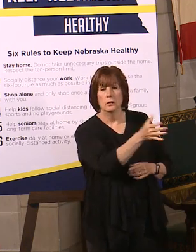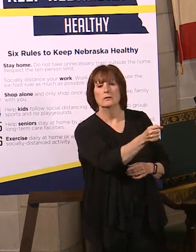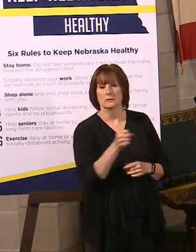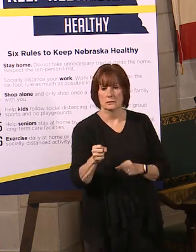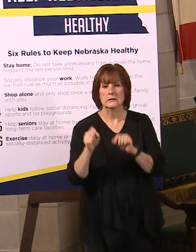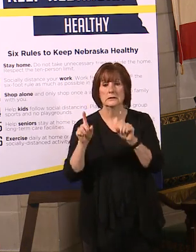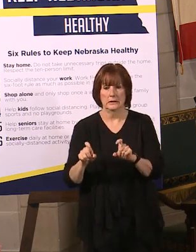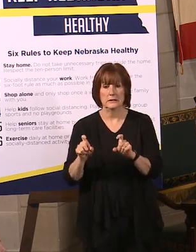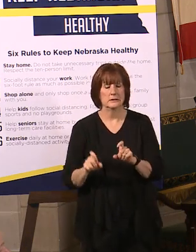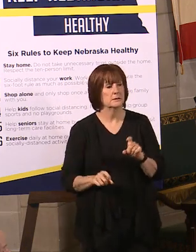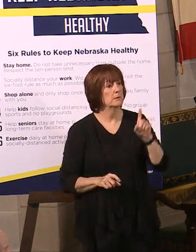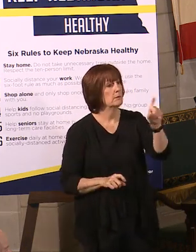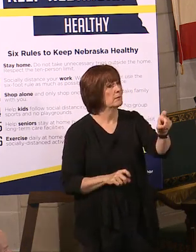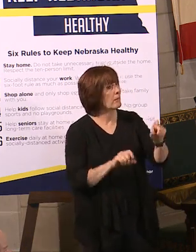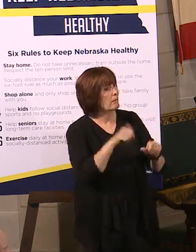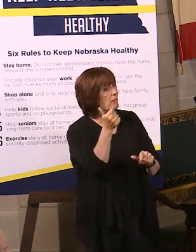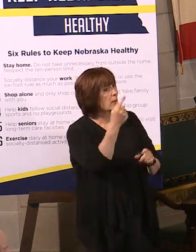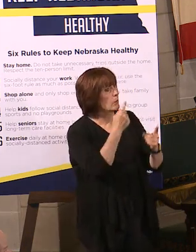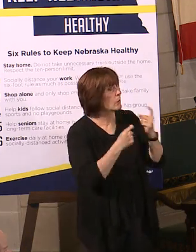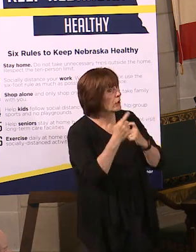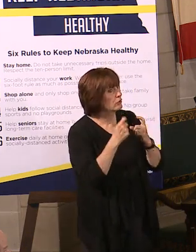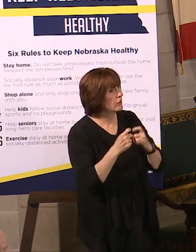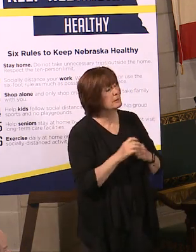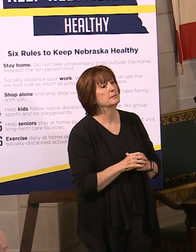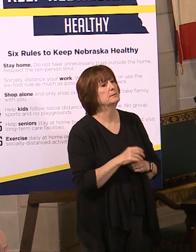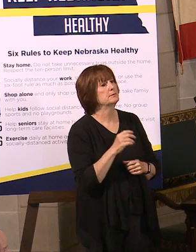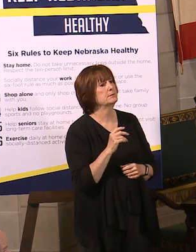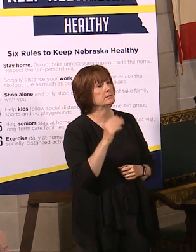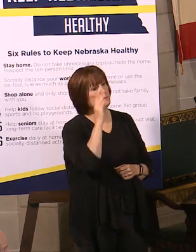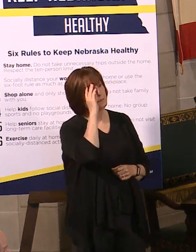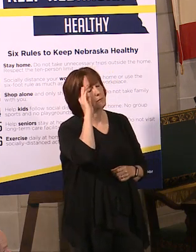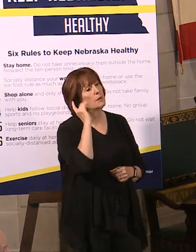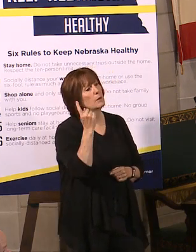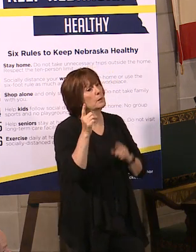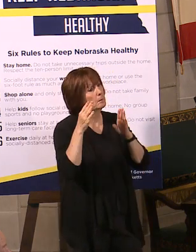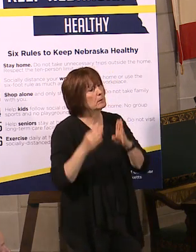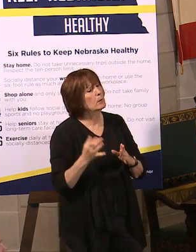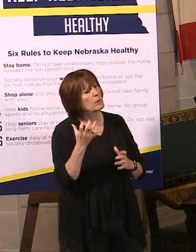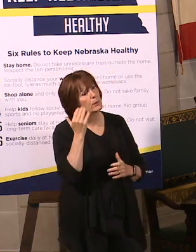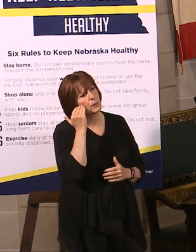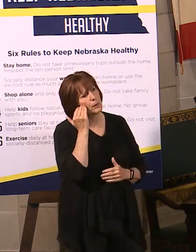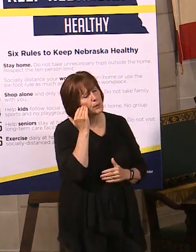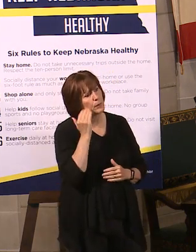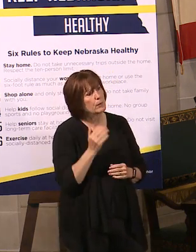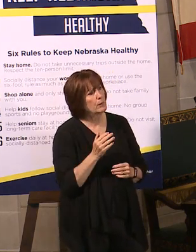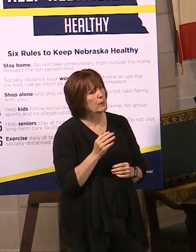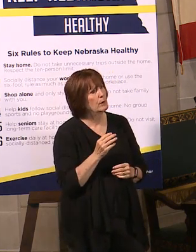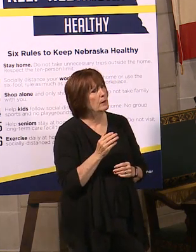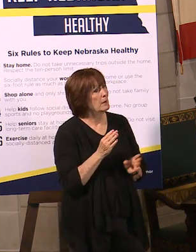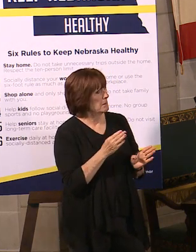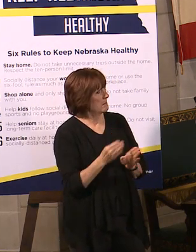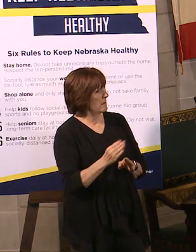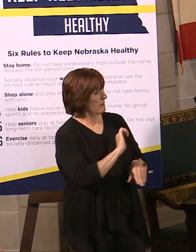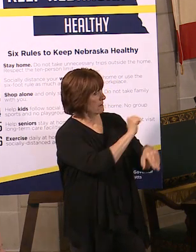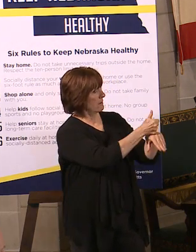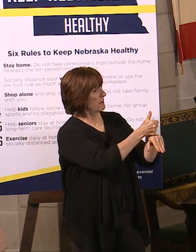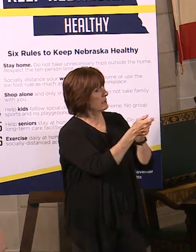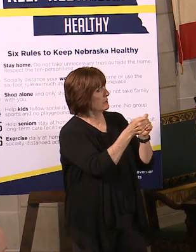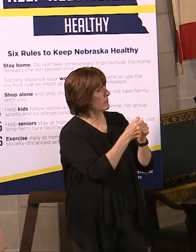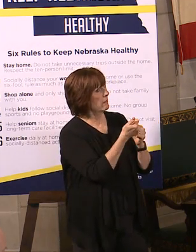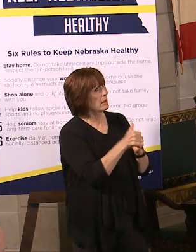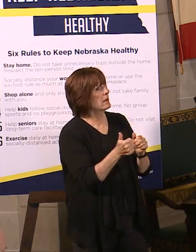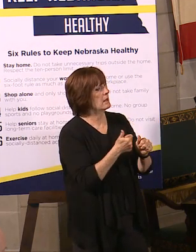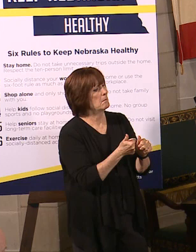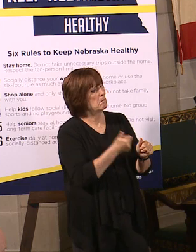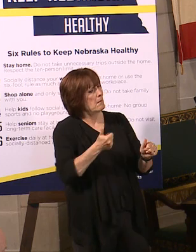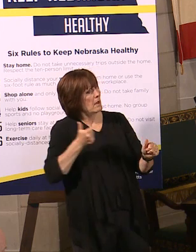questions? We have several other questions. So Jose Zozaya from KTV would like to know, is there a plan in place to deal with any